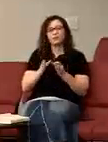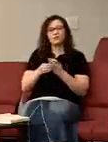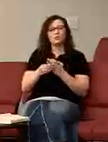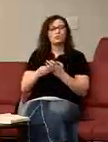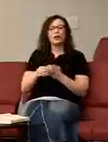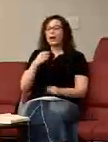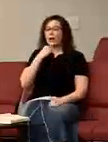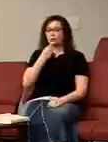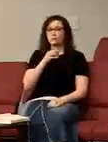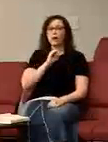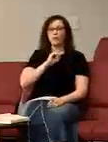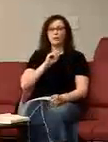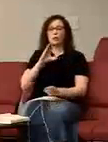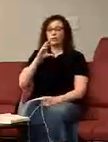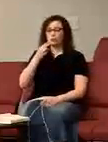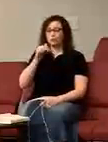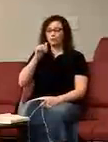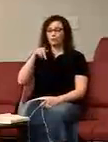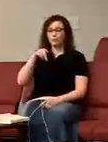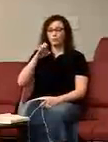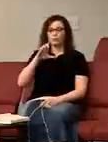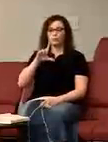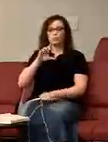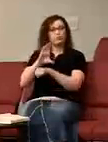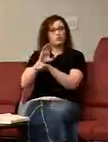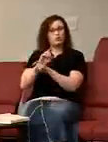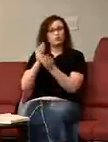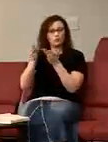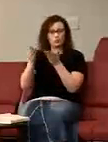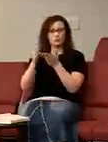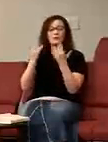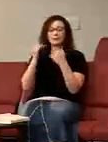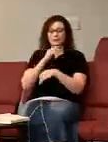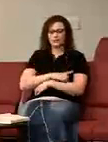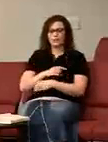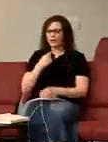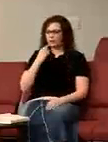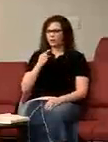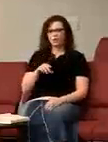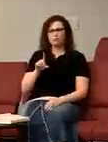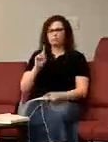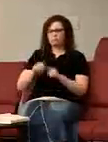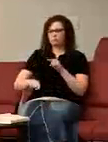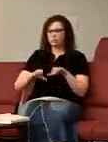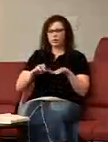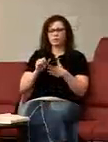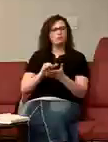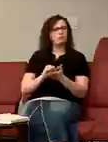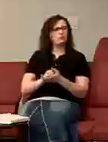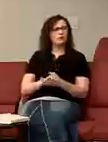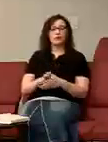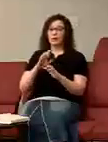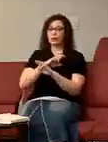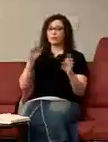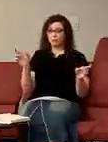chapel service today. I'm going to do it. They're, oh, you can't do that. And then when I got ready to go,